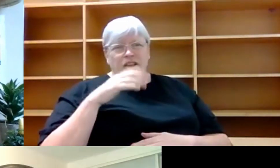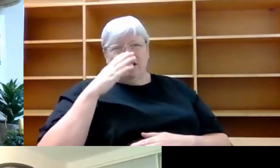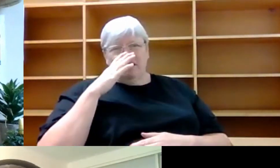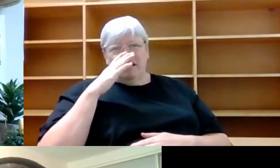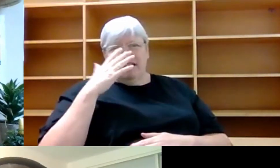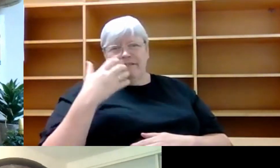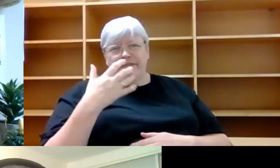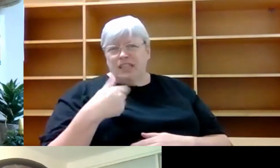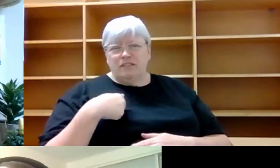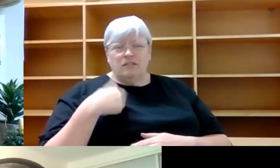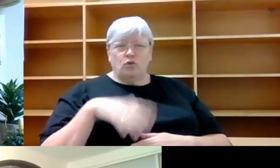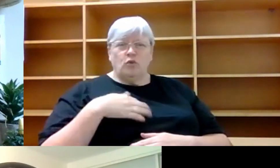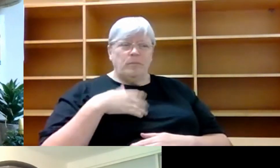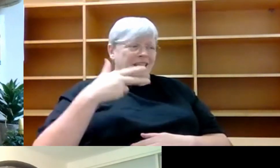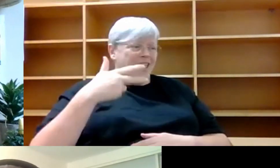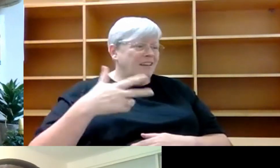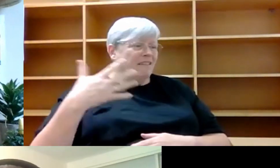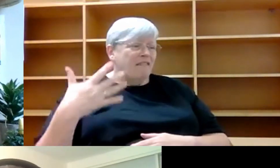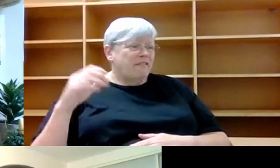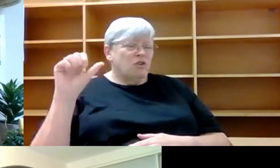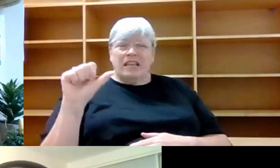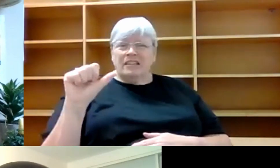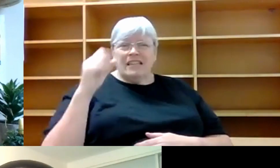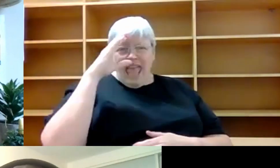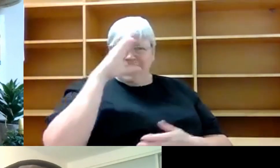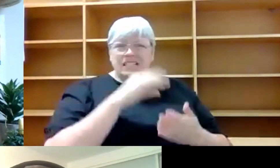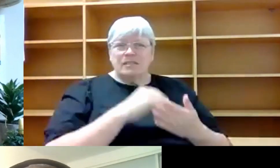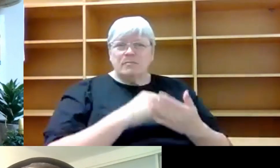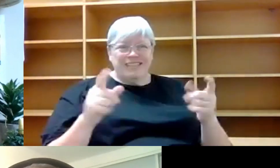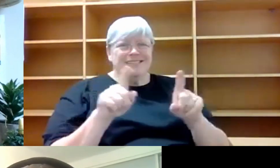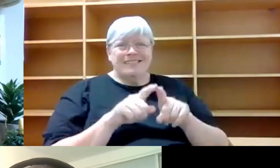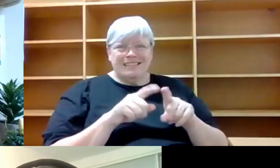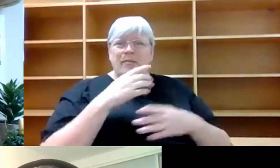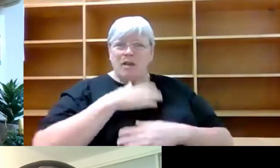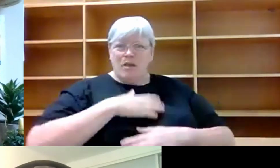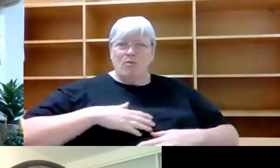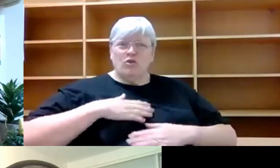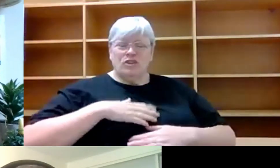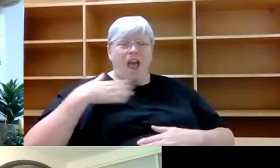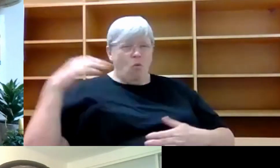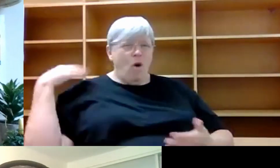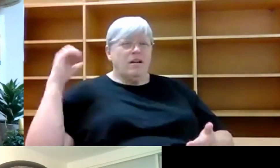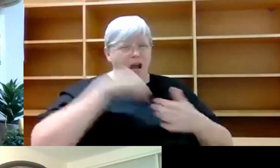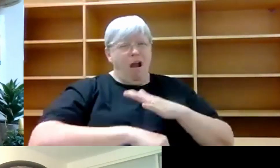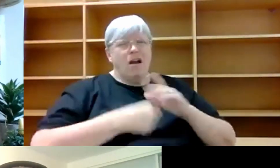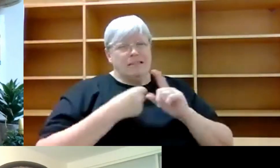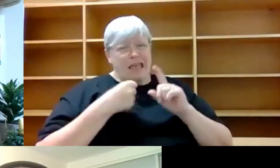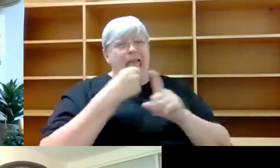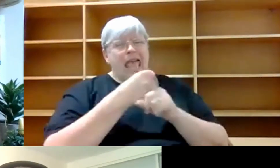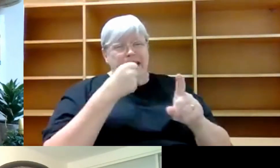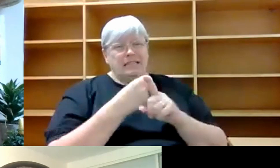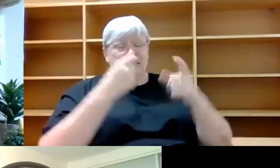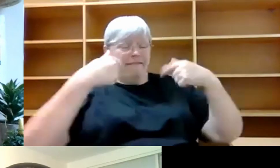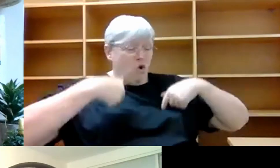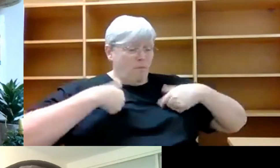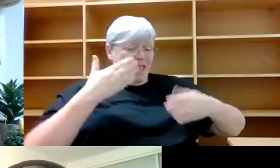still experience that same emotion, that same hard hit. That's what I wanted to give. And for me, it works like one of